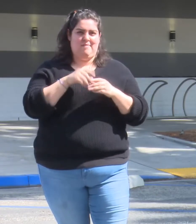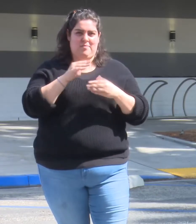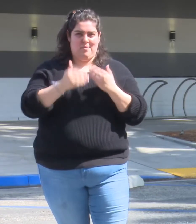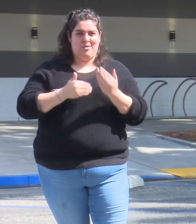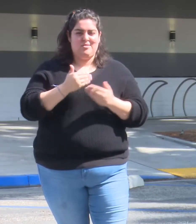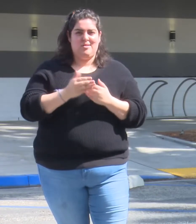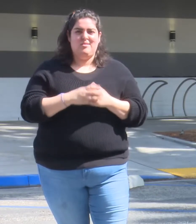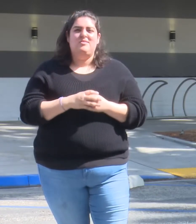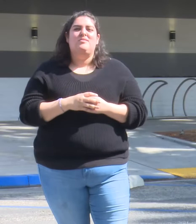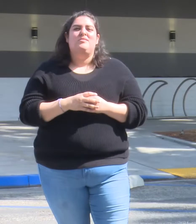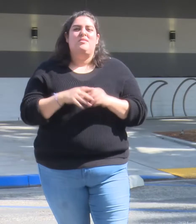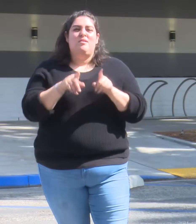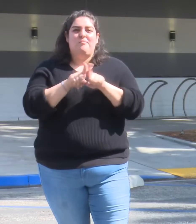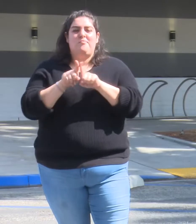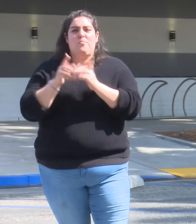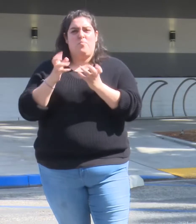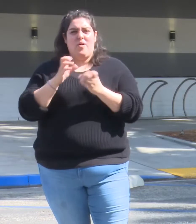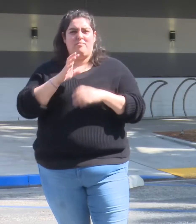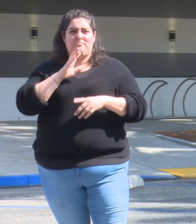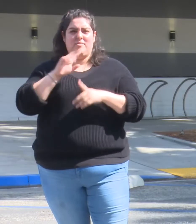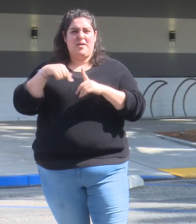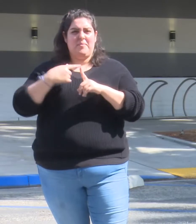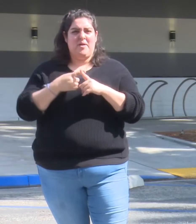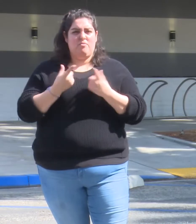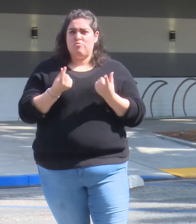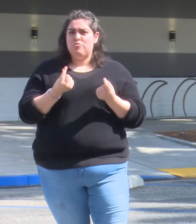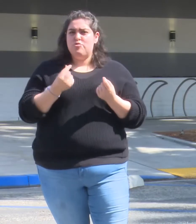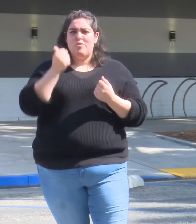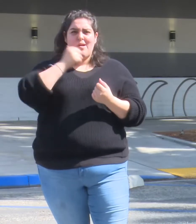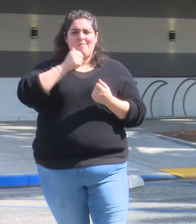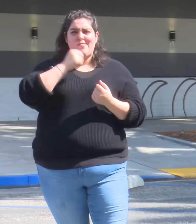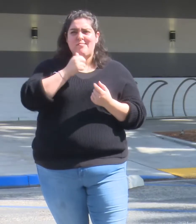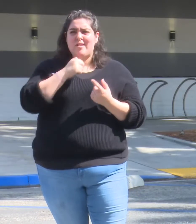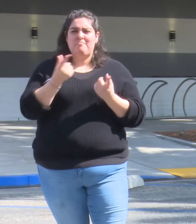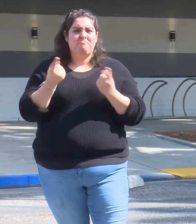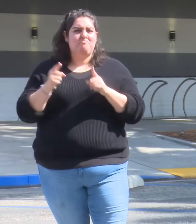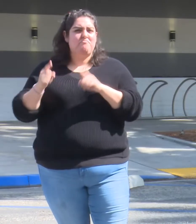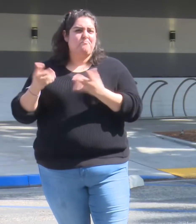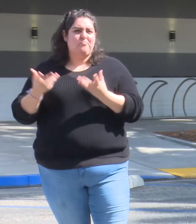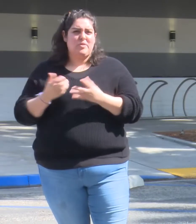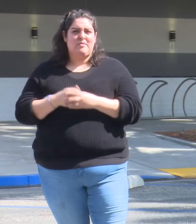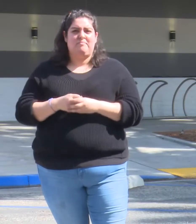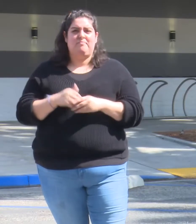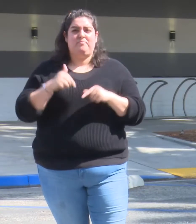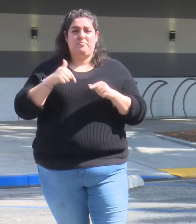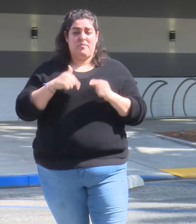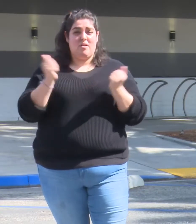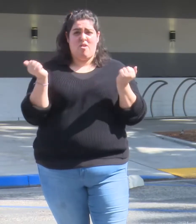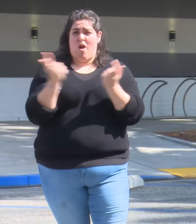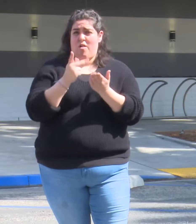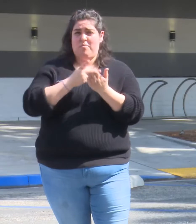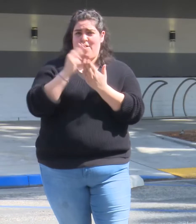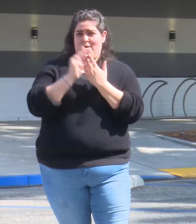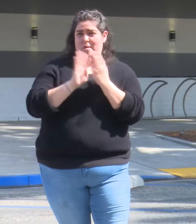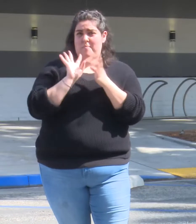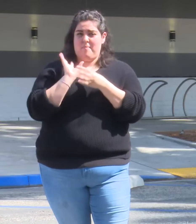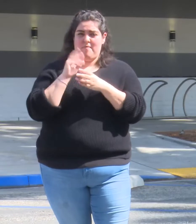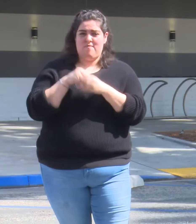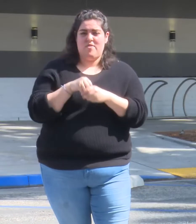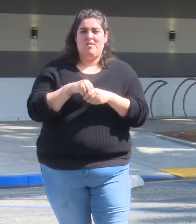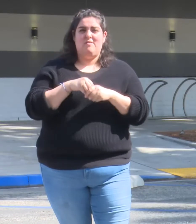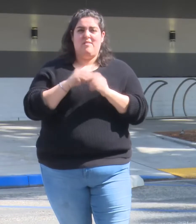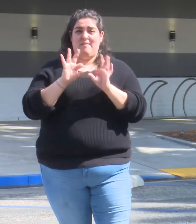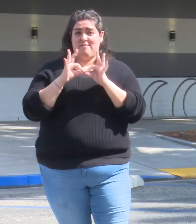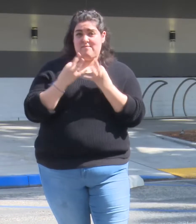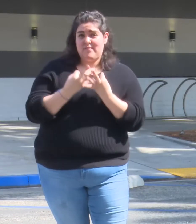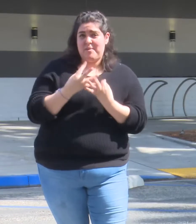what we do in this space every day as important work happens. All the programming at this center is family-centered and focused on multi-generational